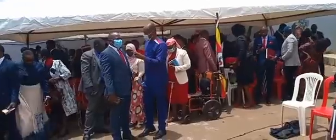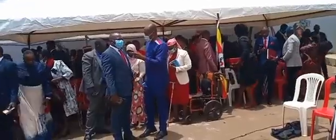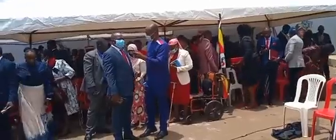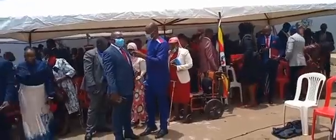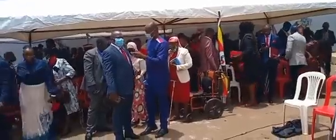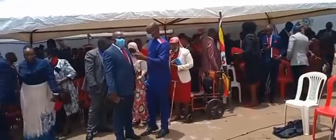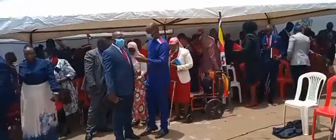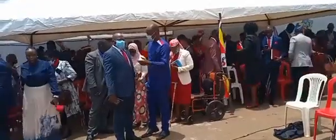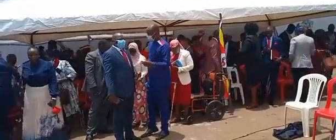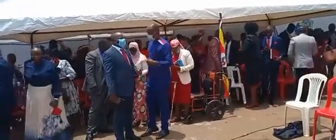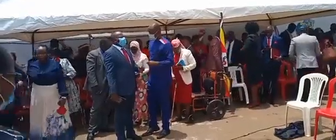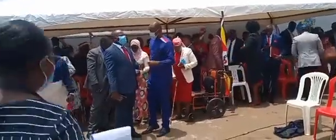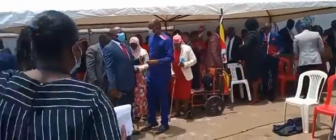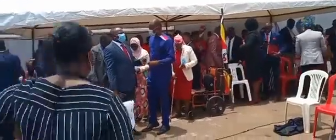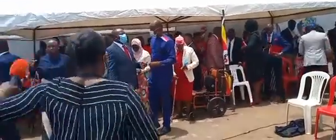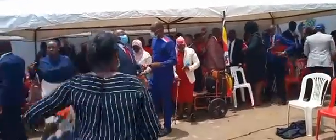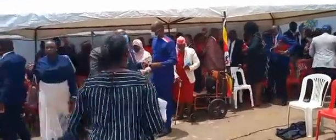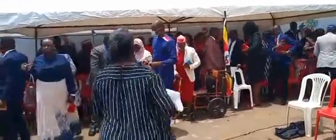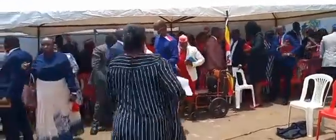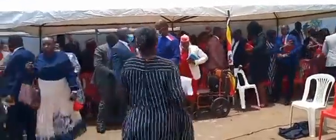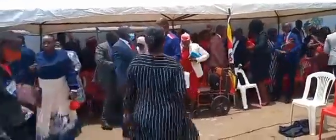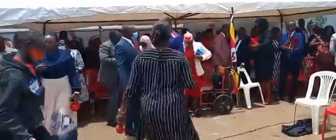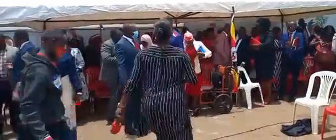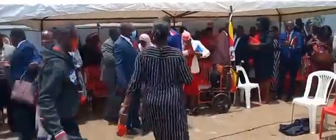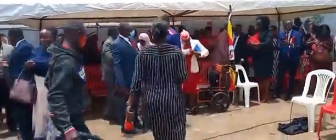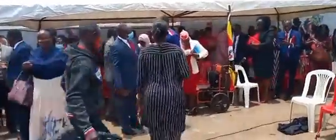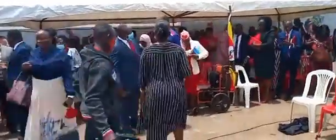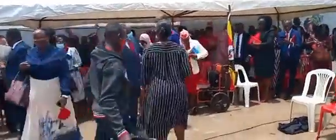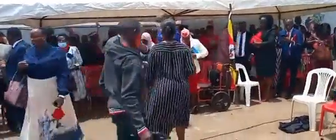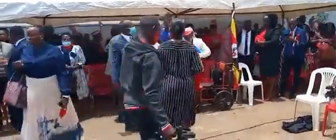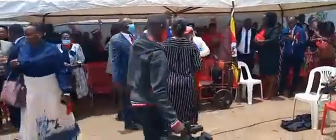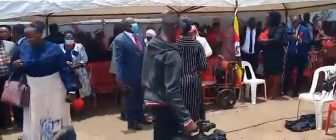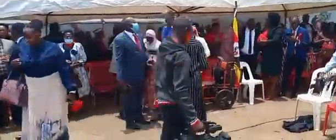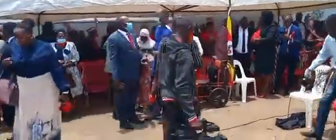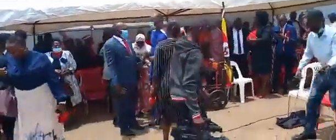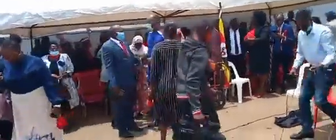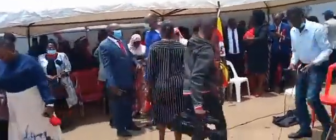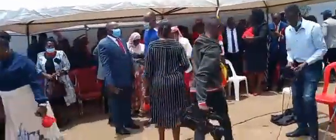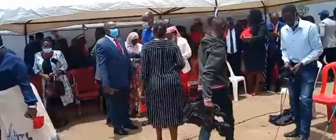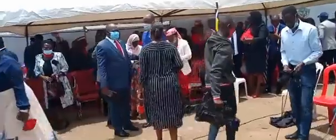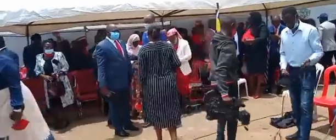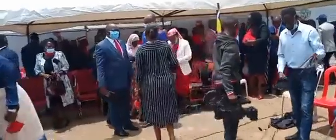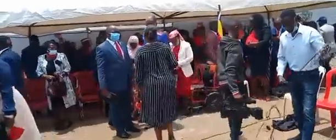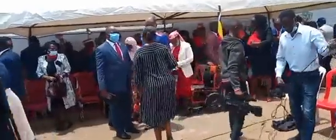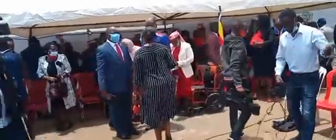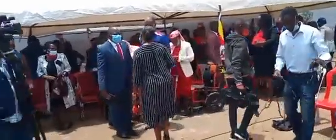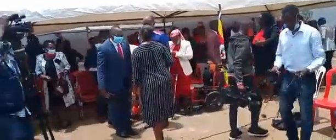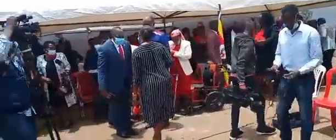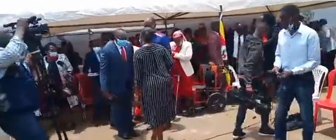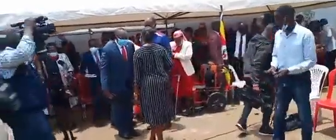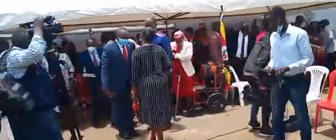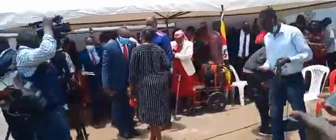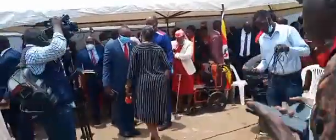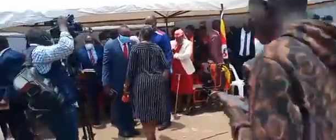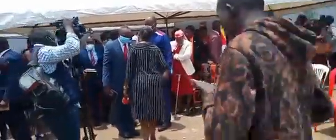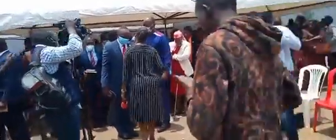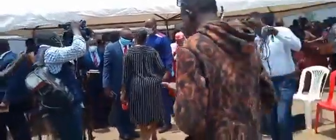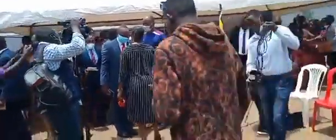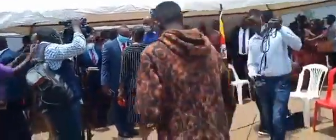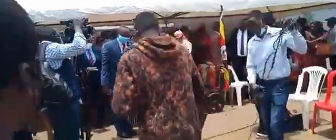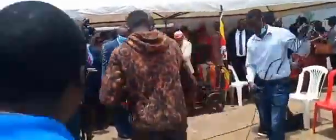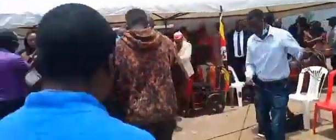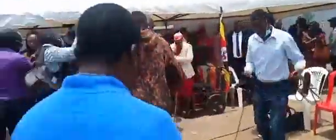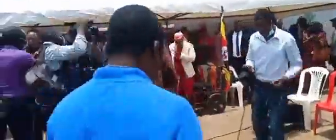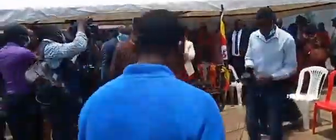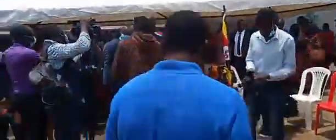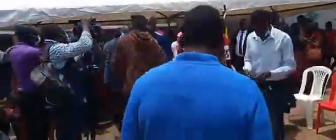for National Platform that always happens every week. They always update us where they have reached,